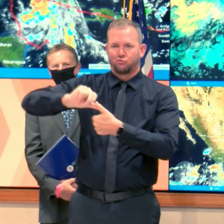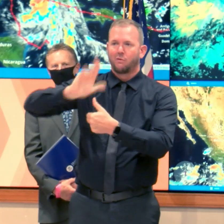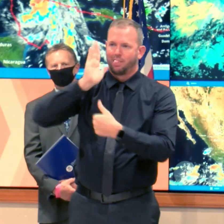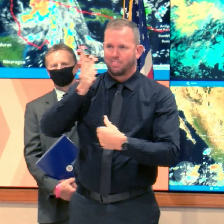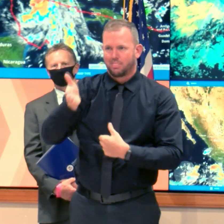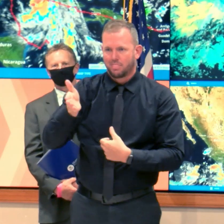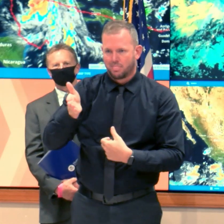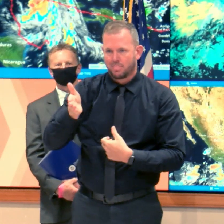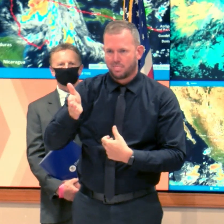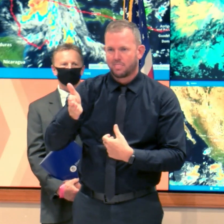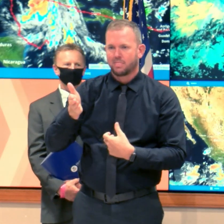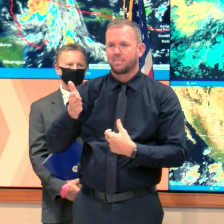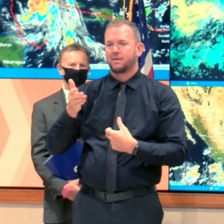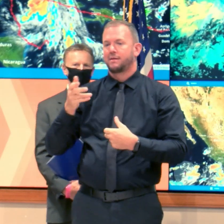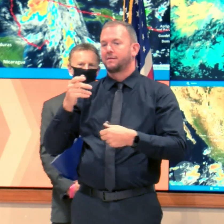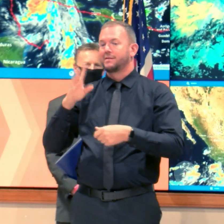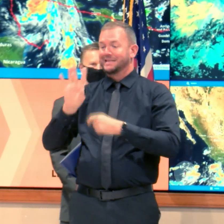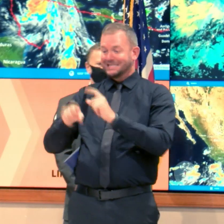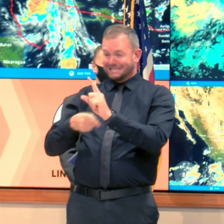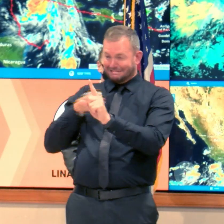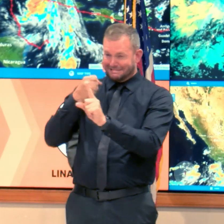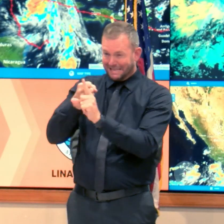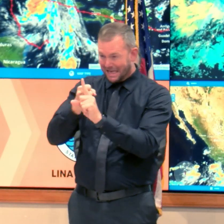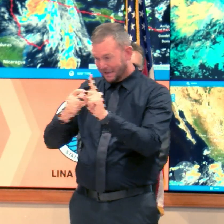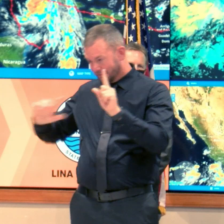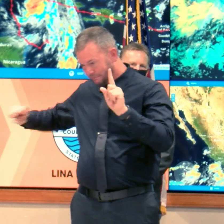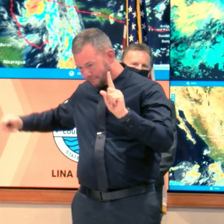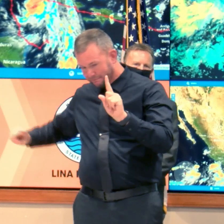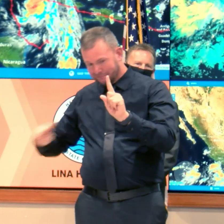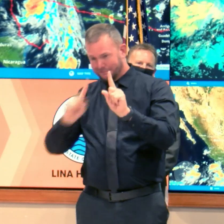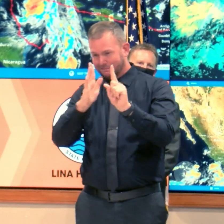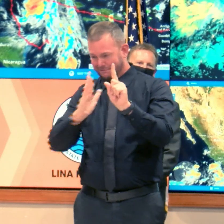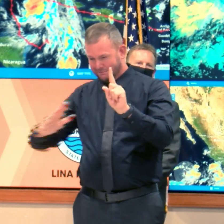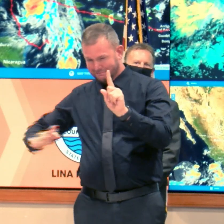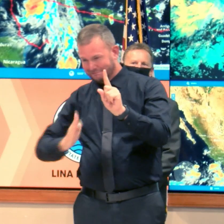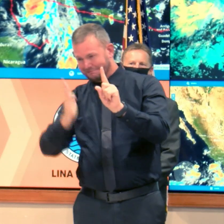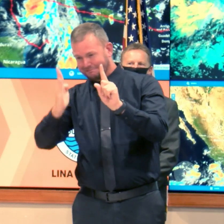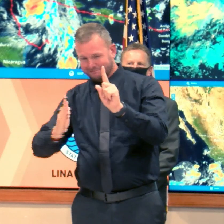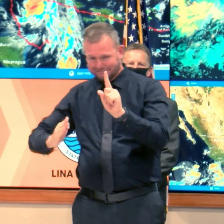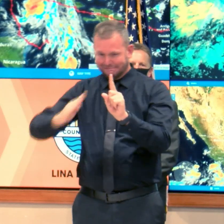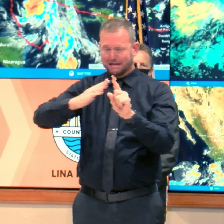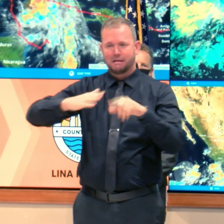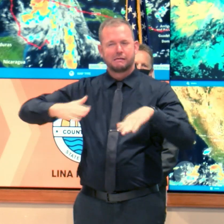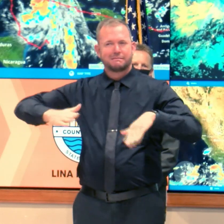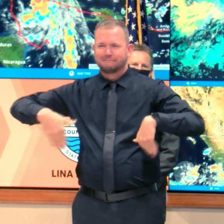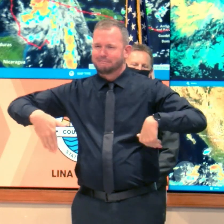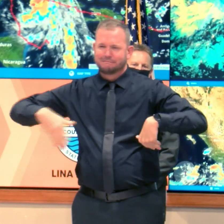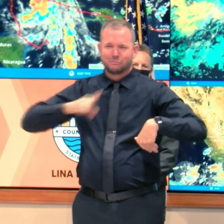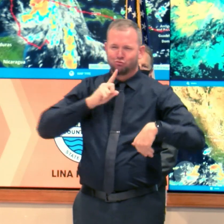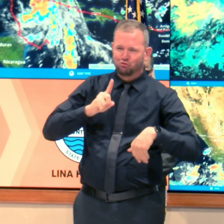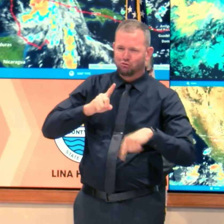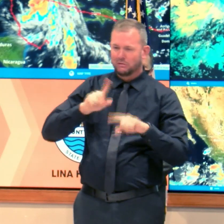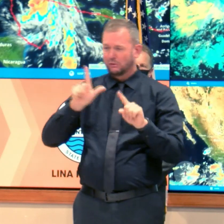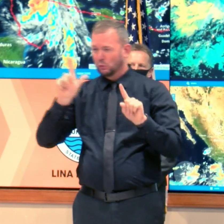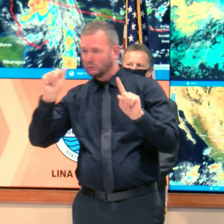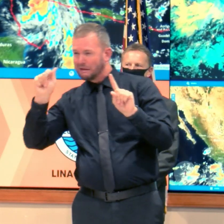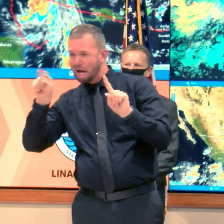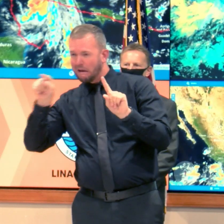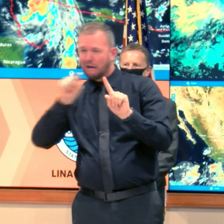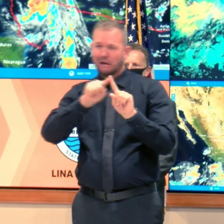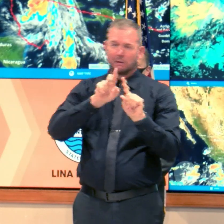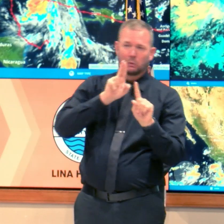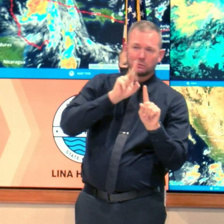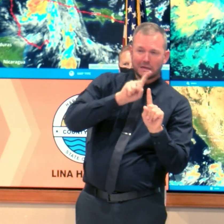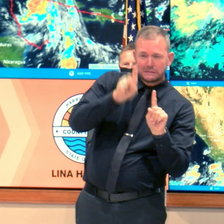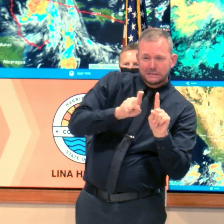goes, it could have minimal impact in our region, or it could have very significant storm surge. The